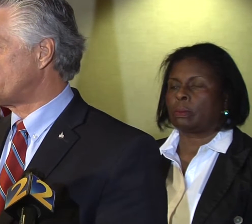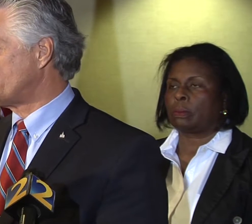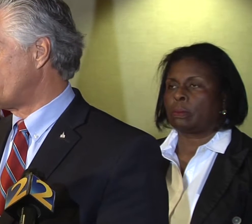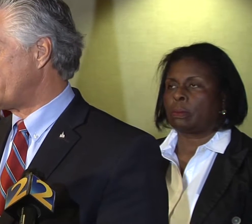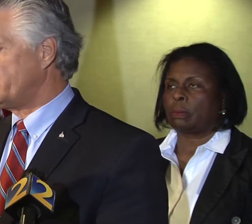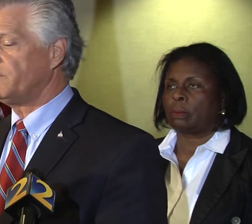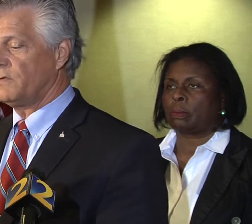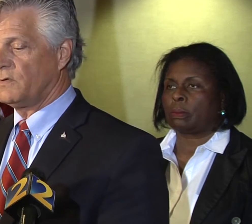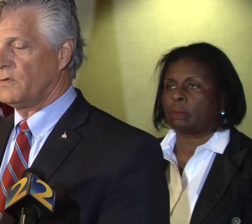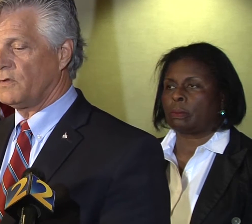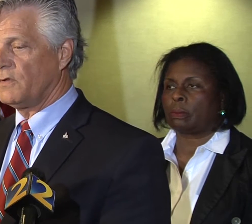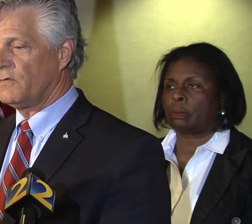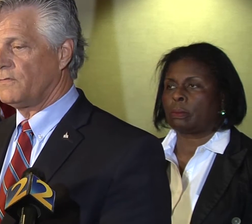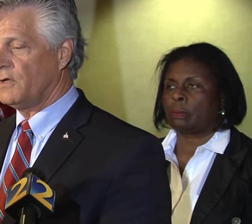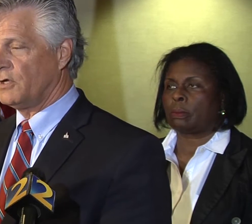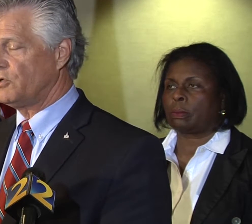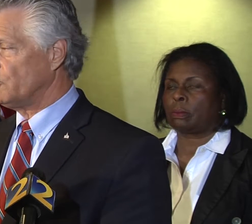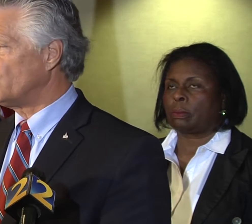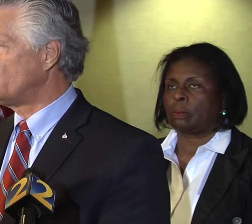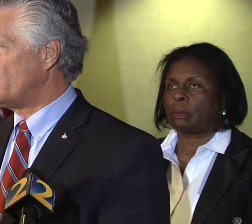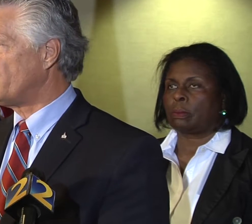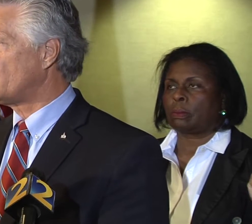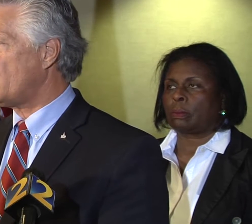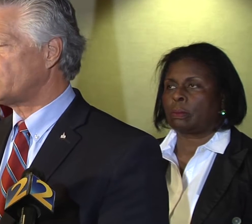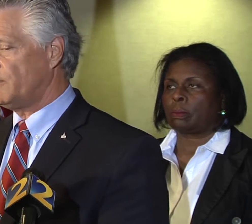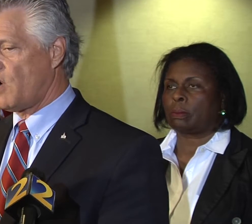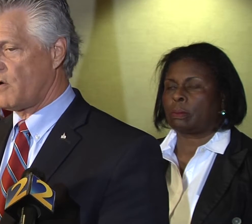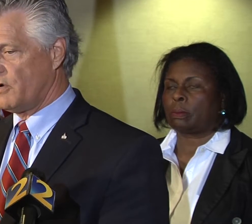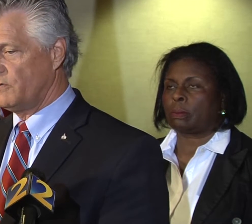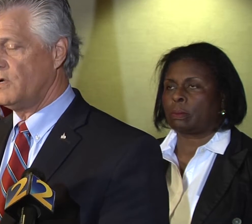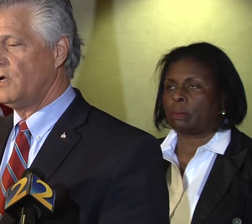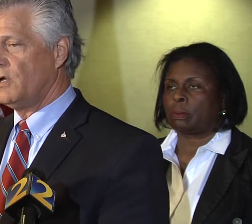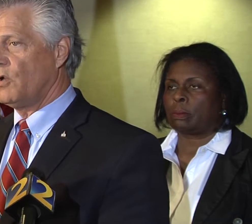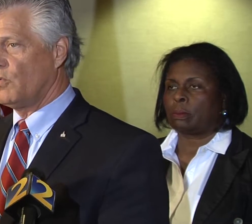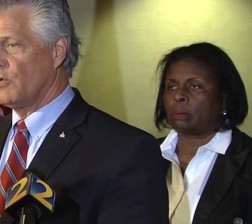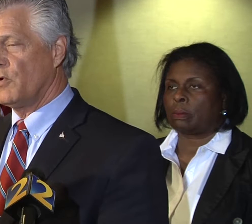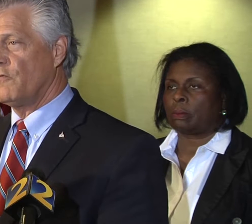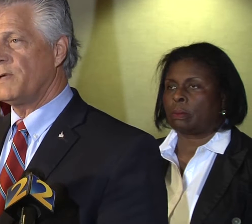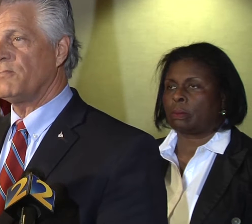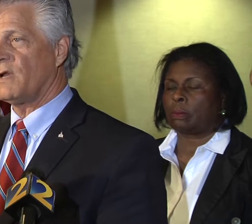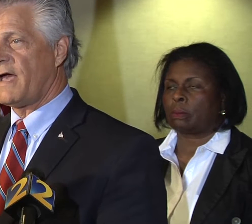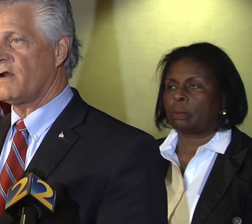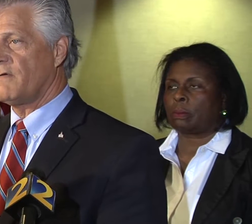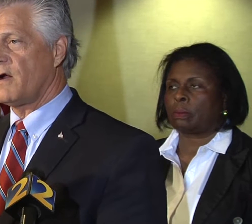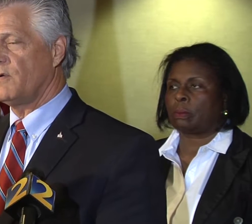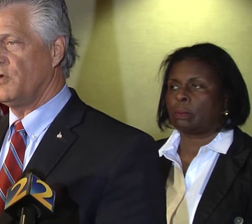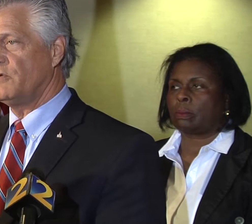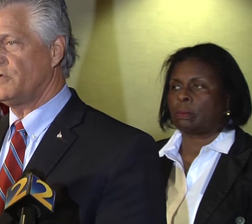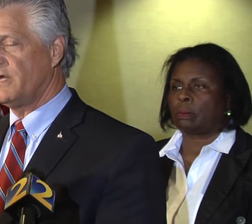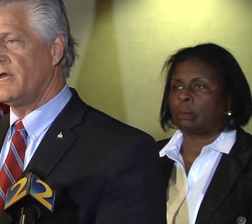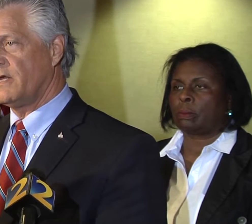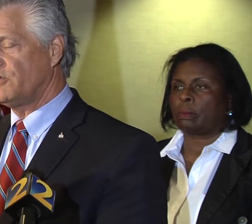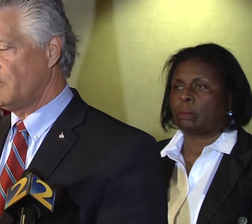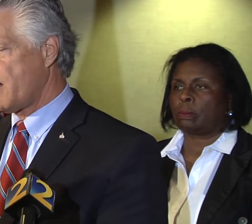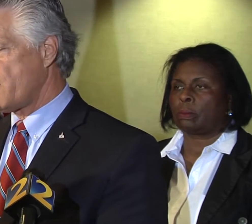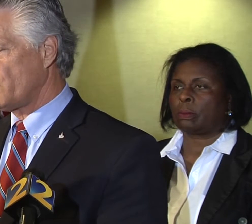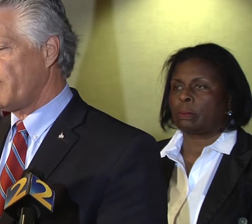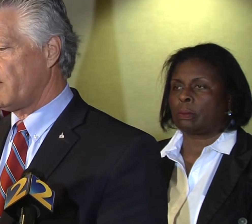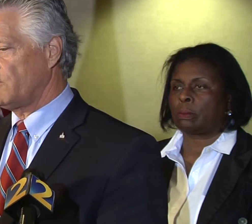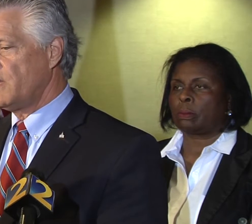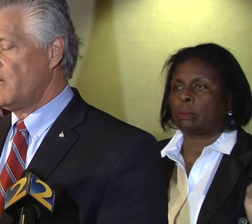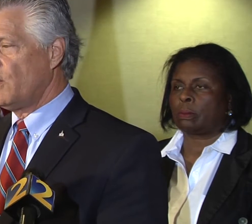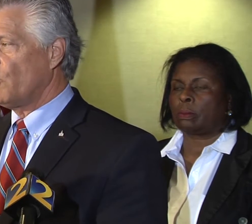have buses running until 12 o'clock tomorrow. We'll move people out of our community into